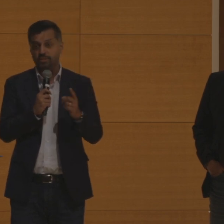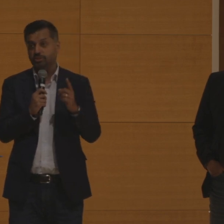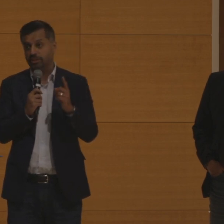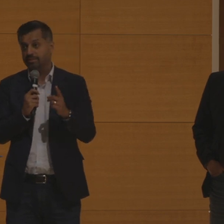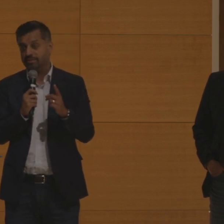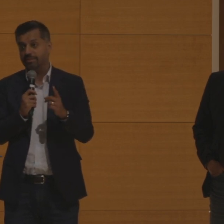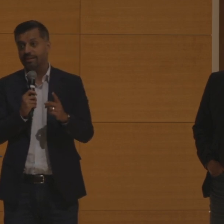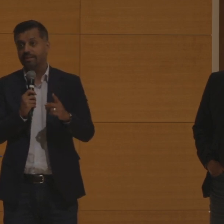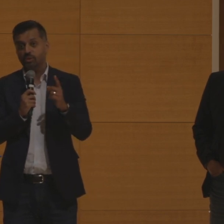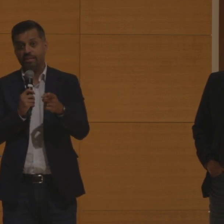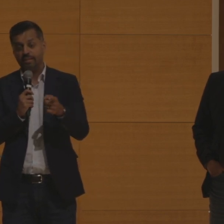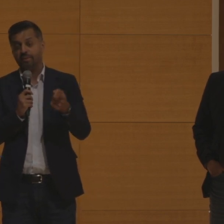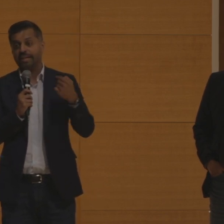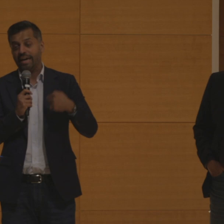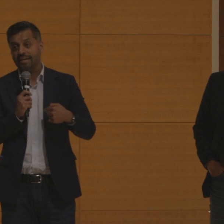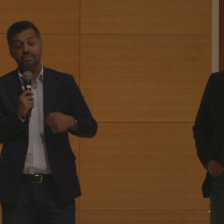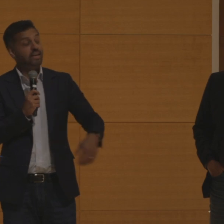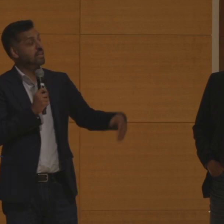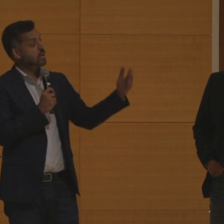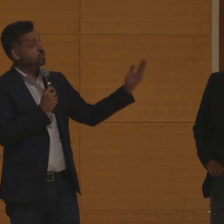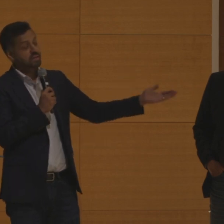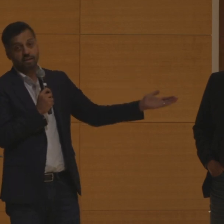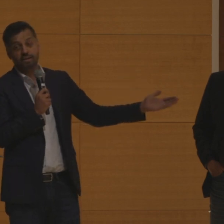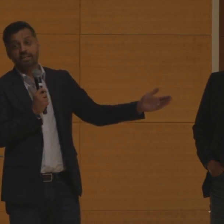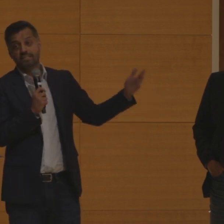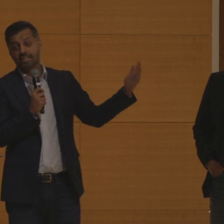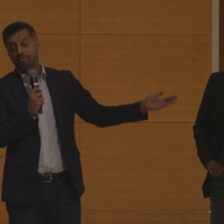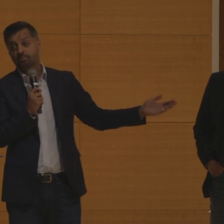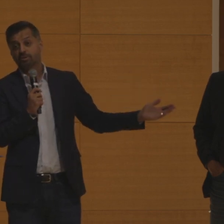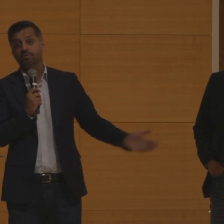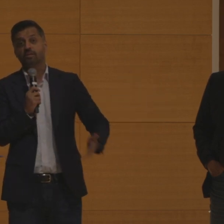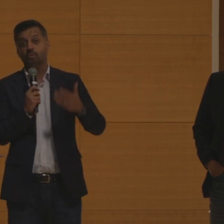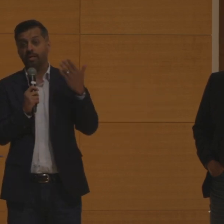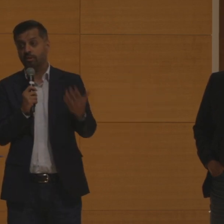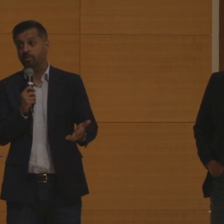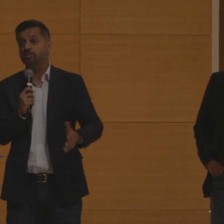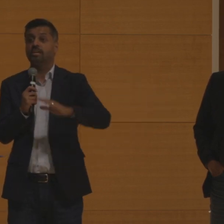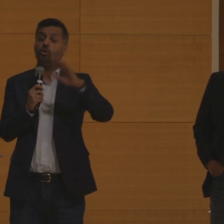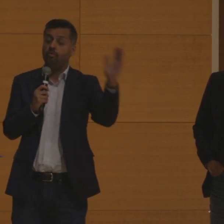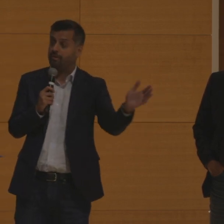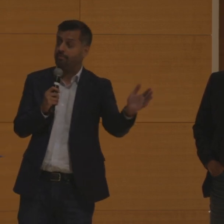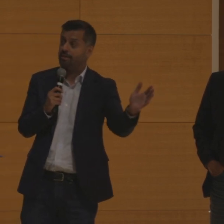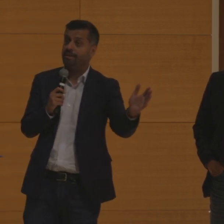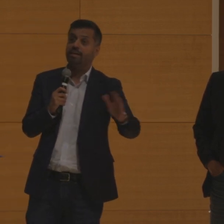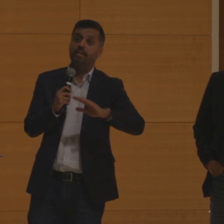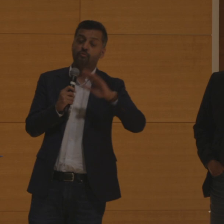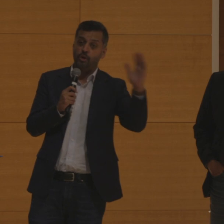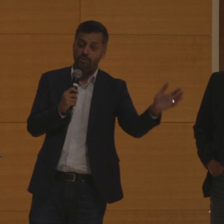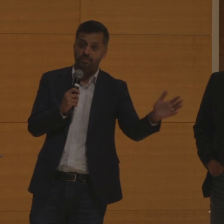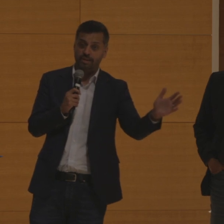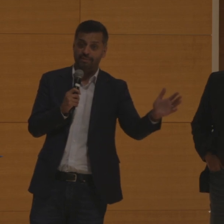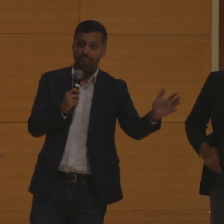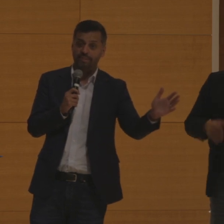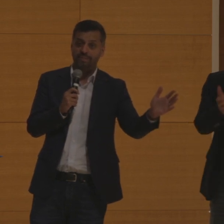very delicious cheeses that you can eat, but I can't. And they will be there to sign their books that you will be able to purchase. Thank you all for coming. Thank